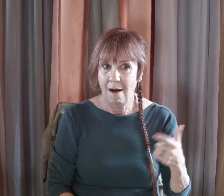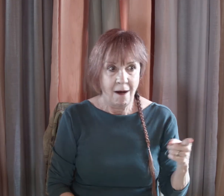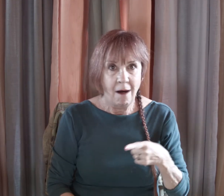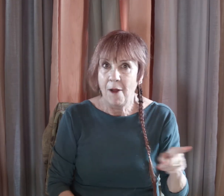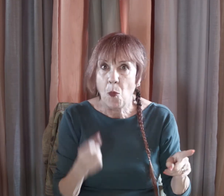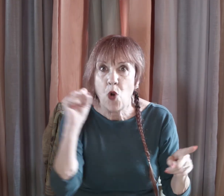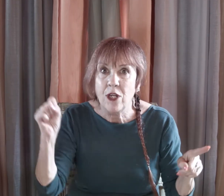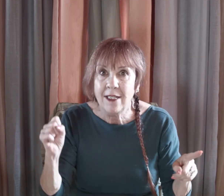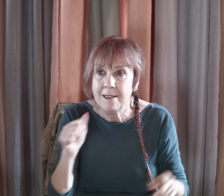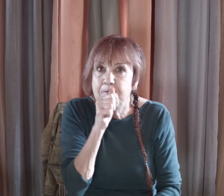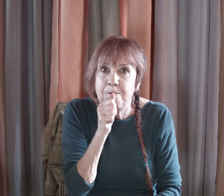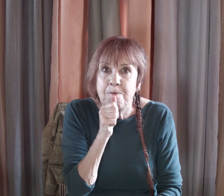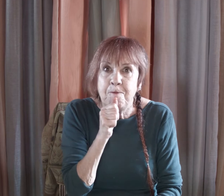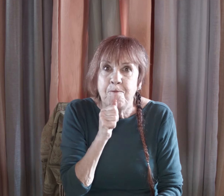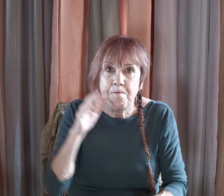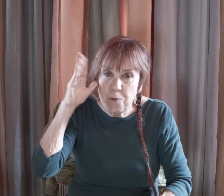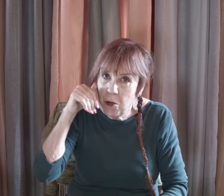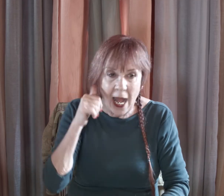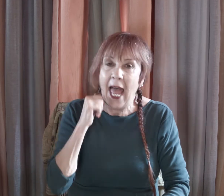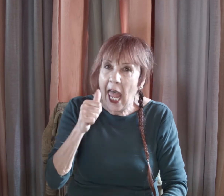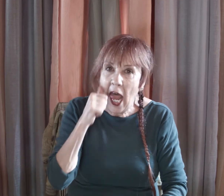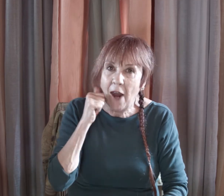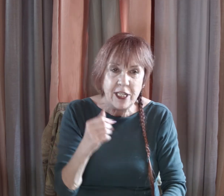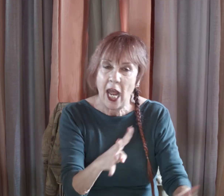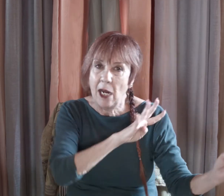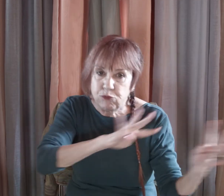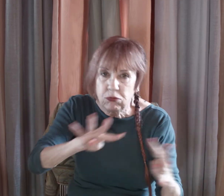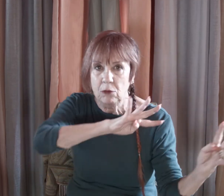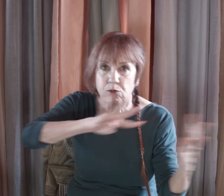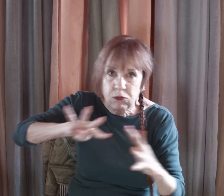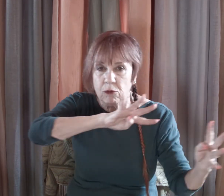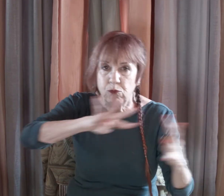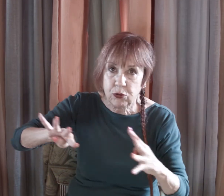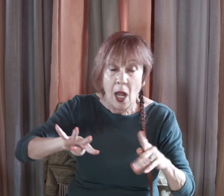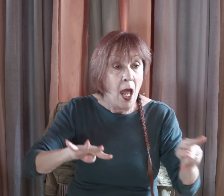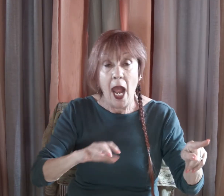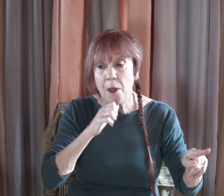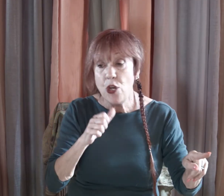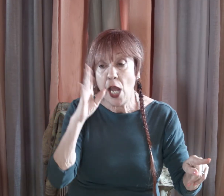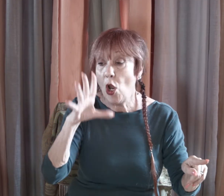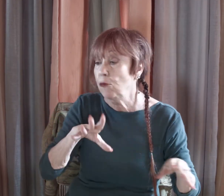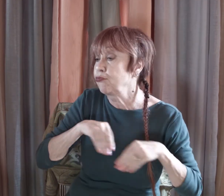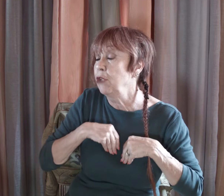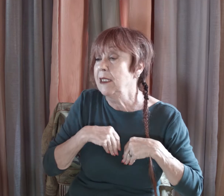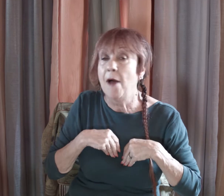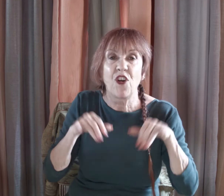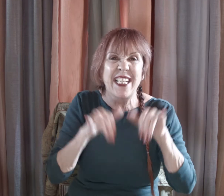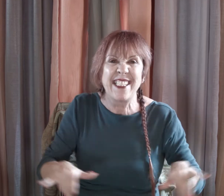the tenacity of them. They come back every day. They keep coming back. They keep coming back. And they're not going to settle for